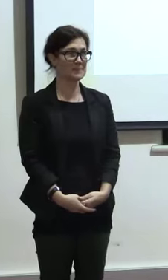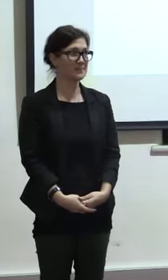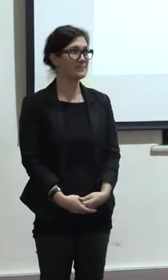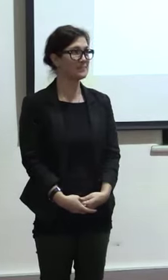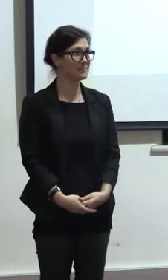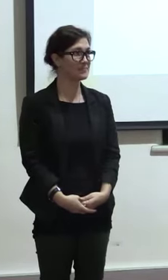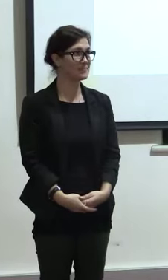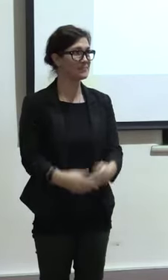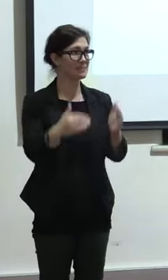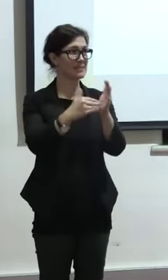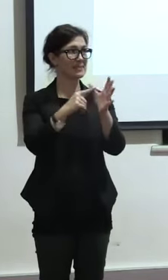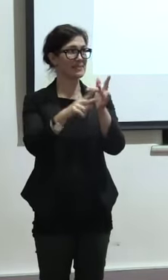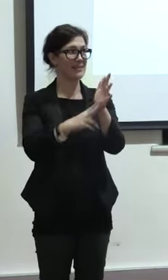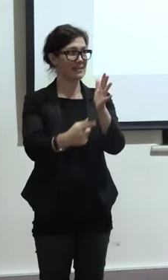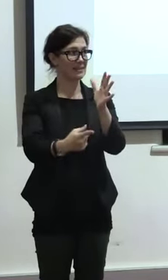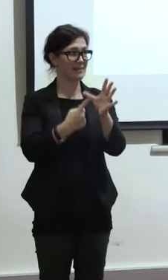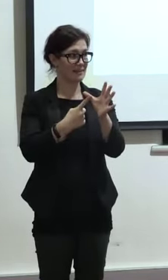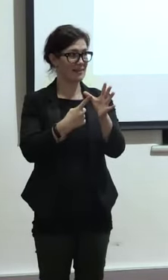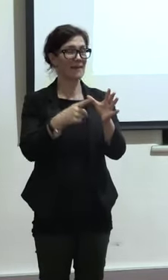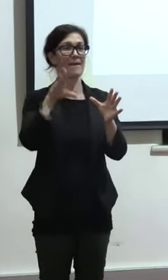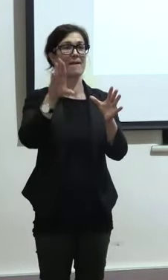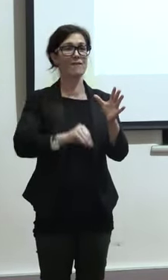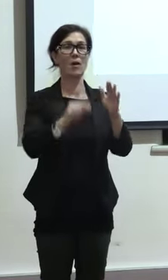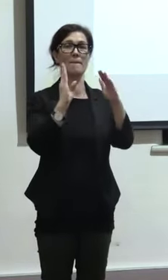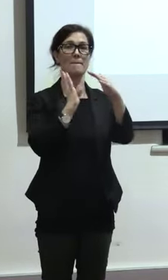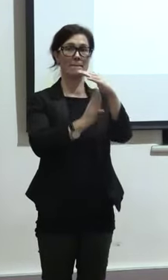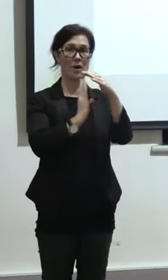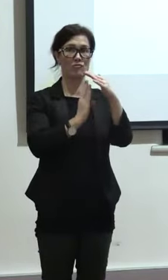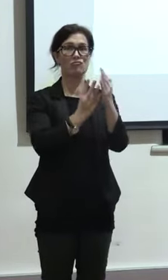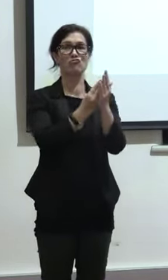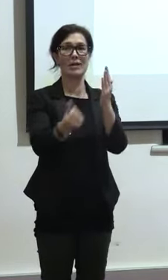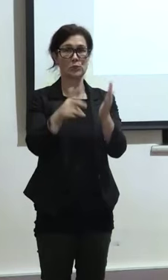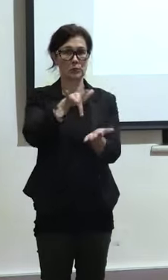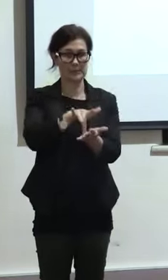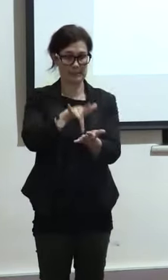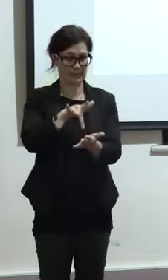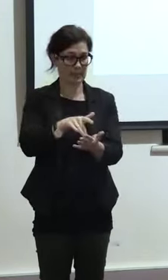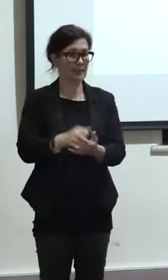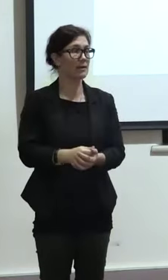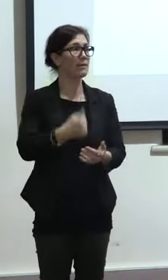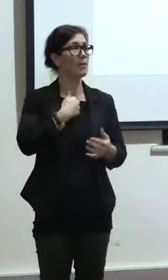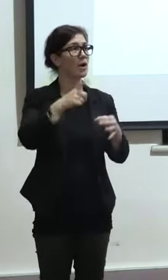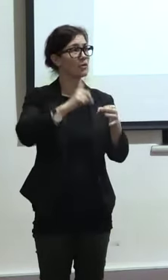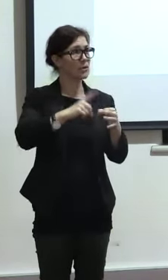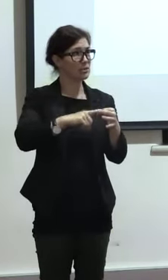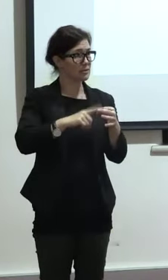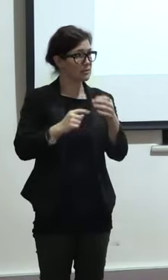Hi, I'm Zaina from the Migrant Resource Center. Hi. Hi. My question is just, you mentioned